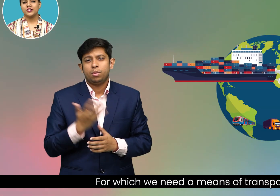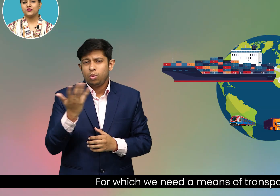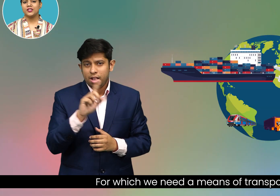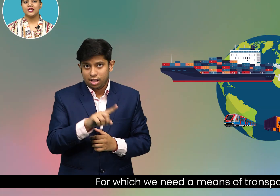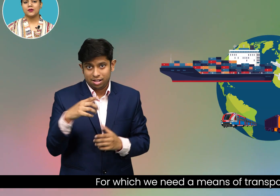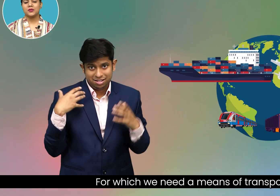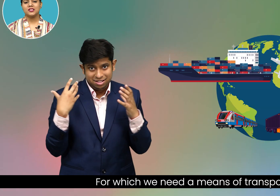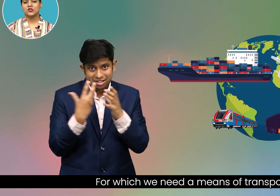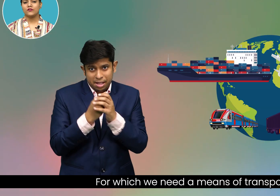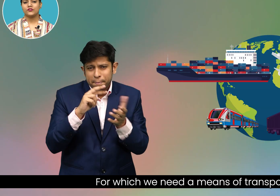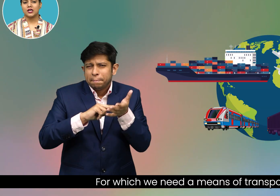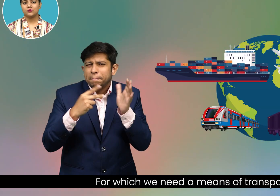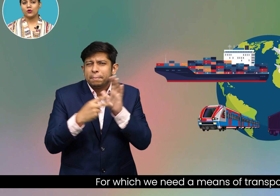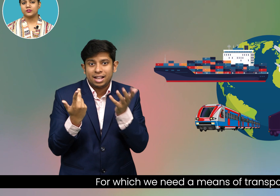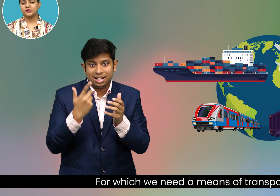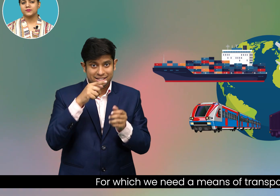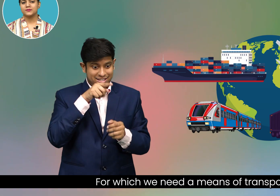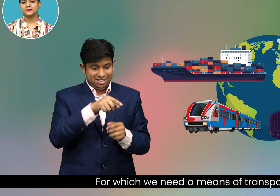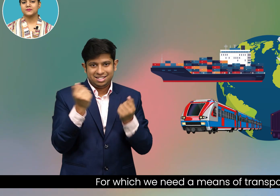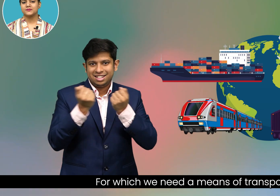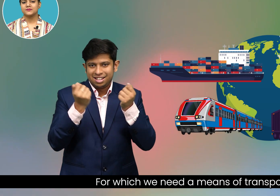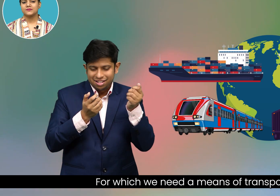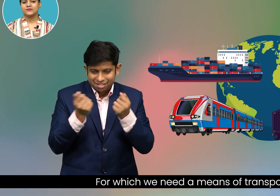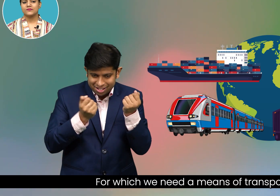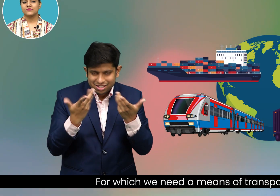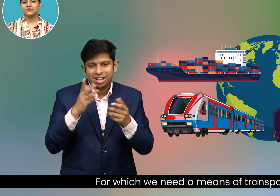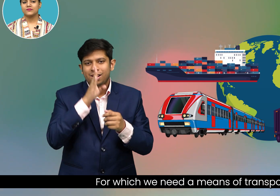for which we need a means of transport.